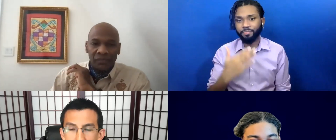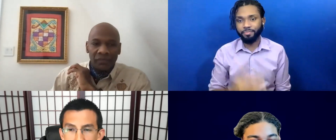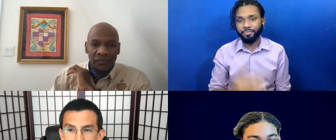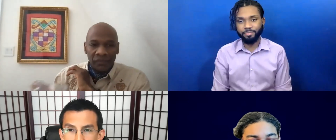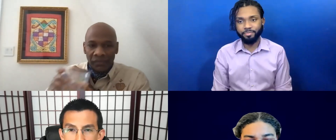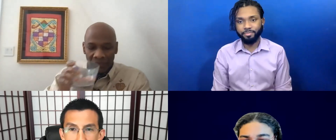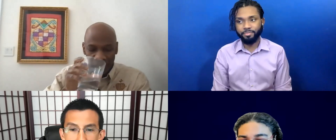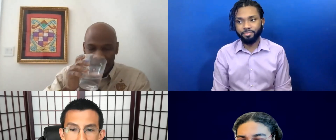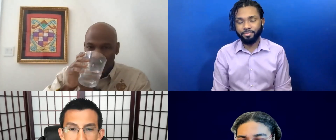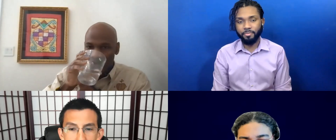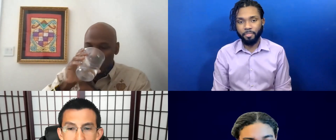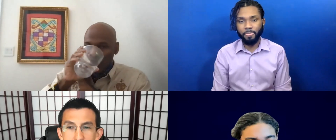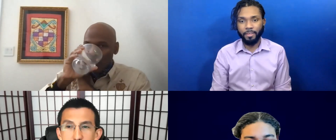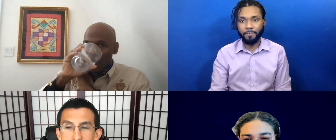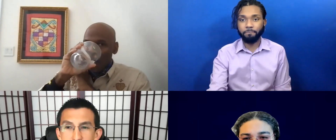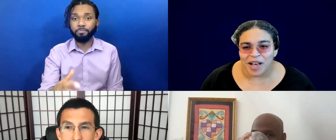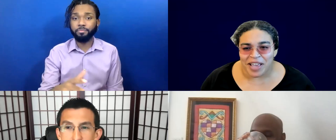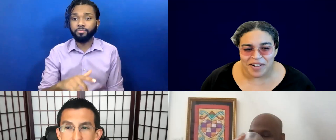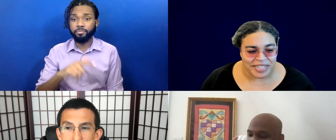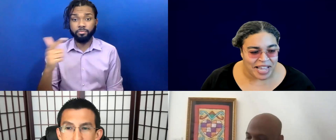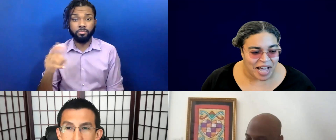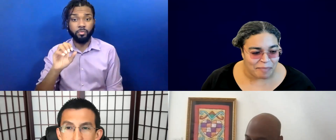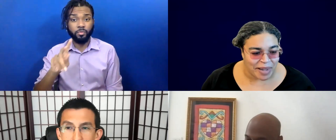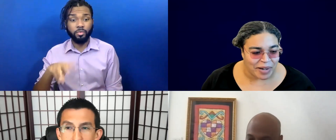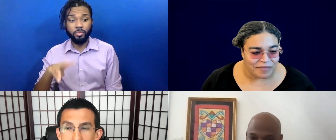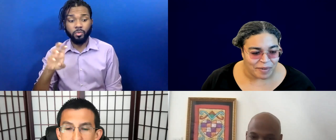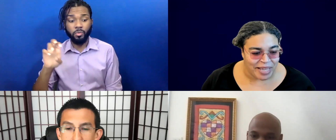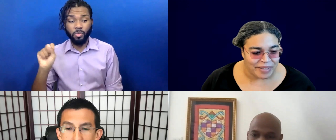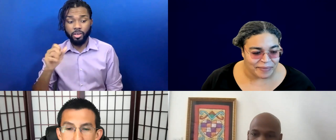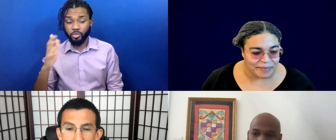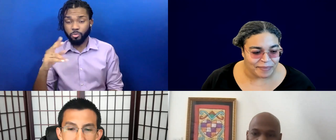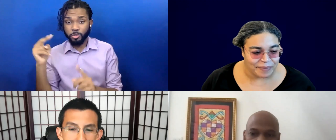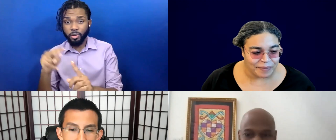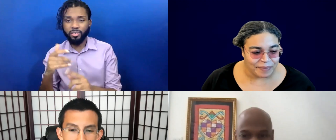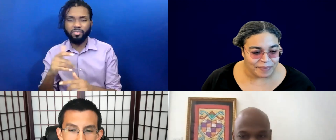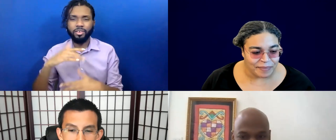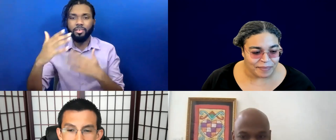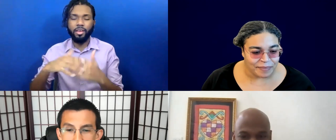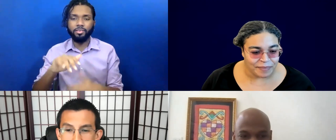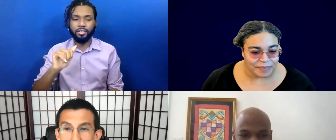Okay, Wes, what about your perspective? And then we'll have Eris and Anna hop back on for a bit.